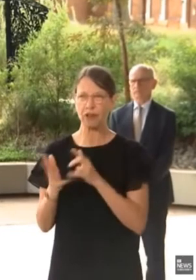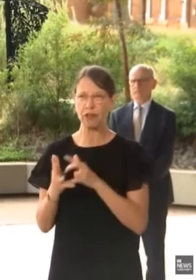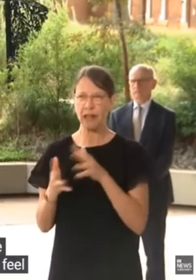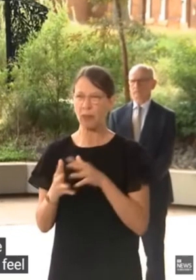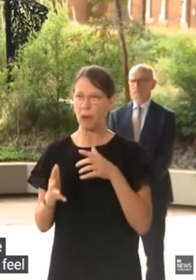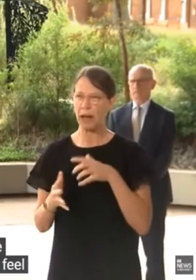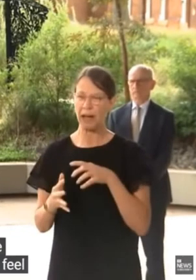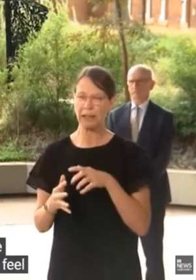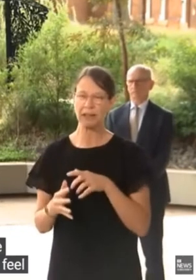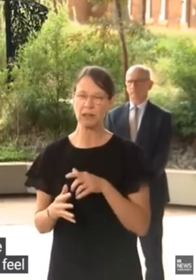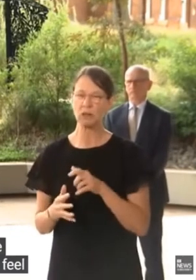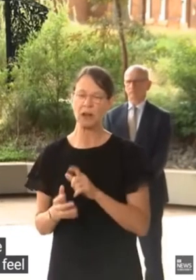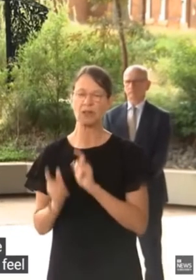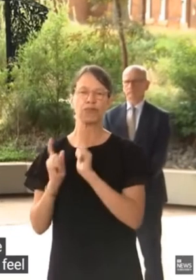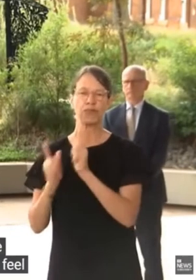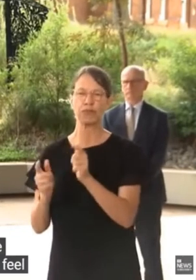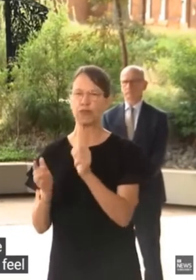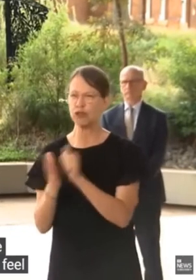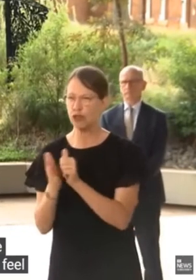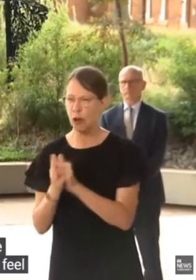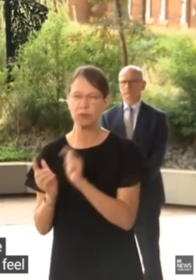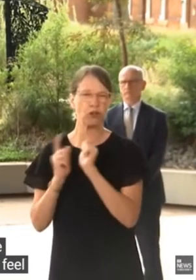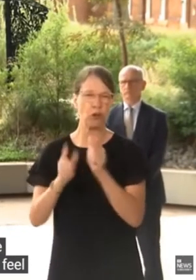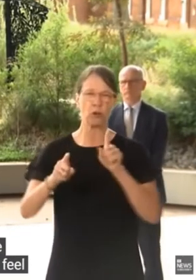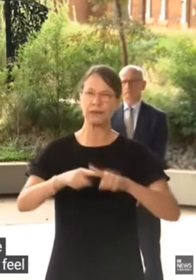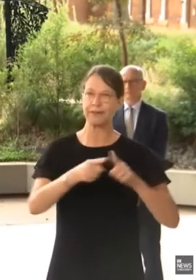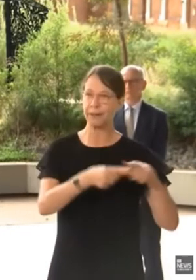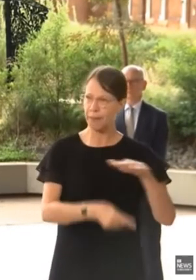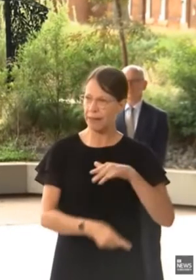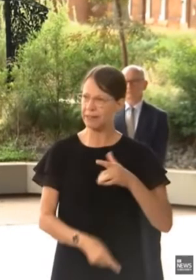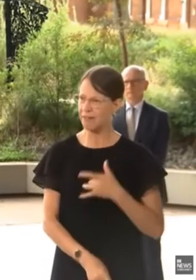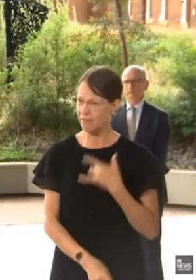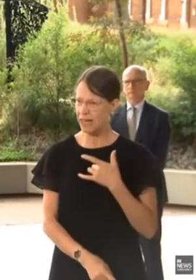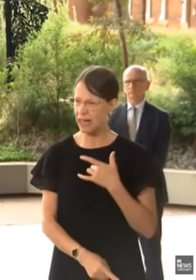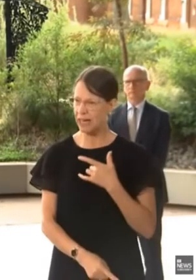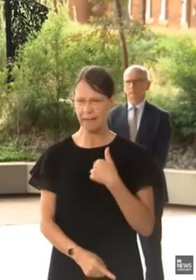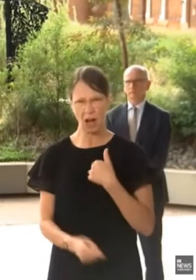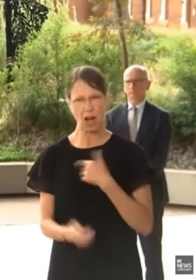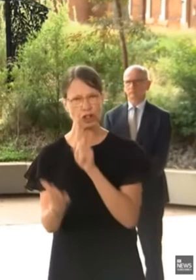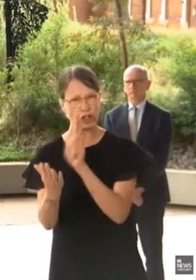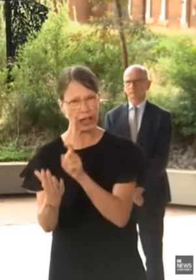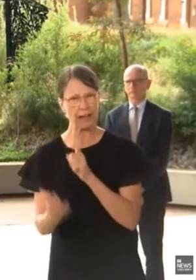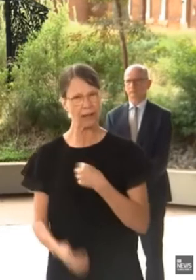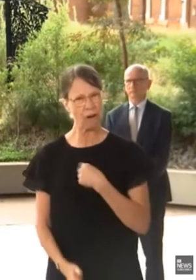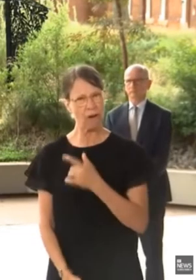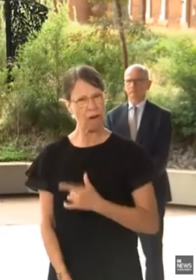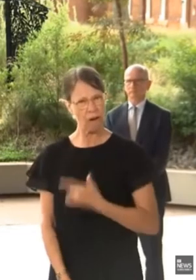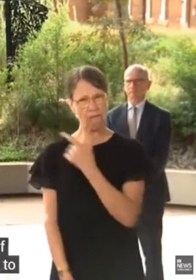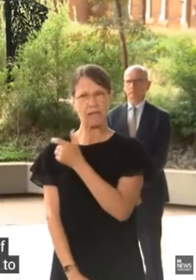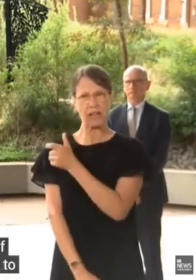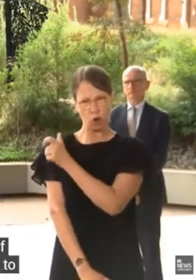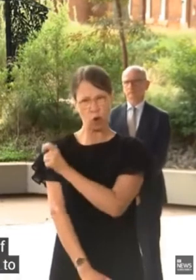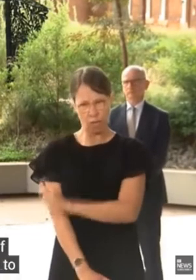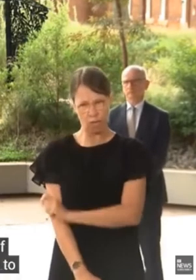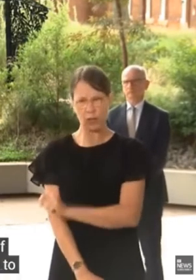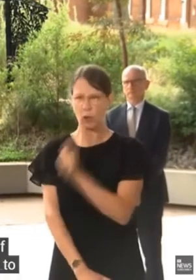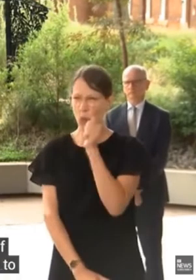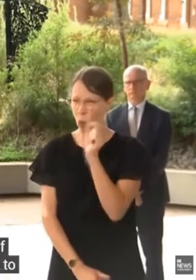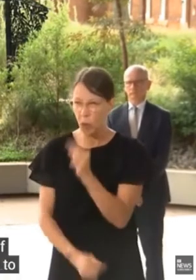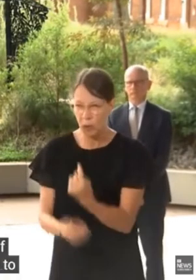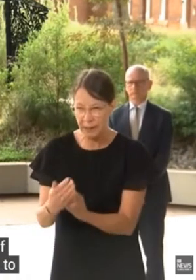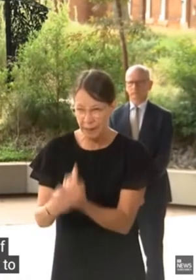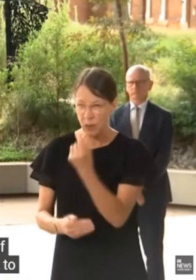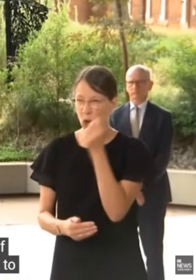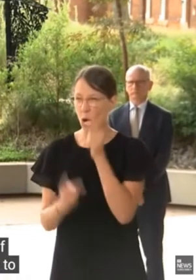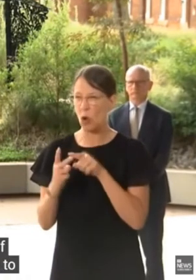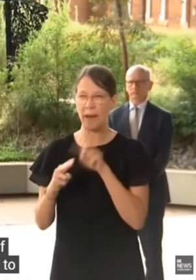they feel confident checking in. And if that provides the confidence to people to go out, to visit retail, to